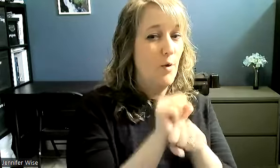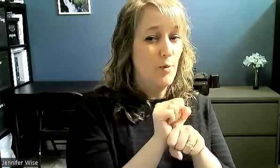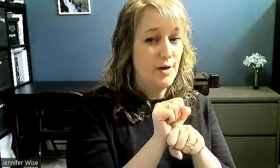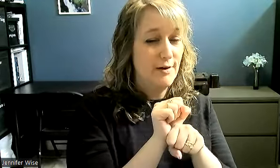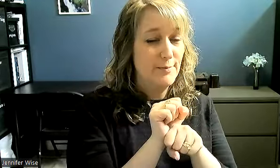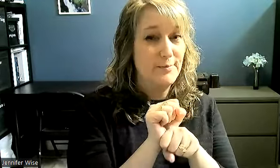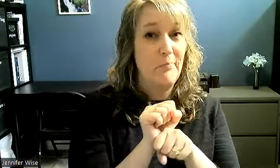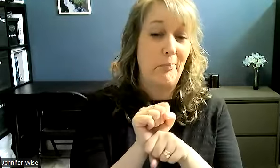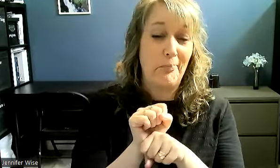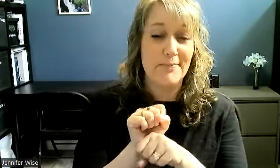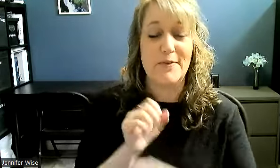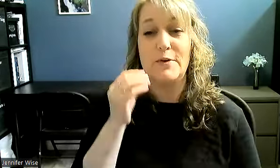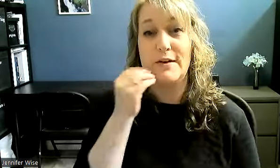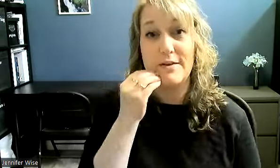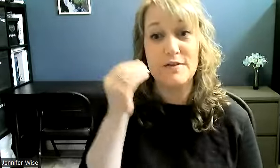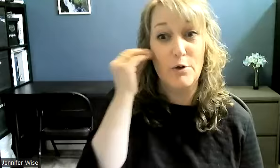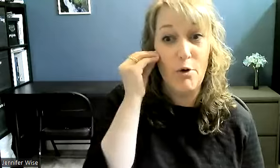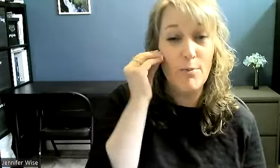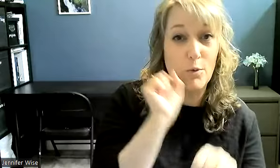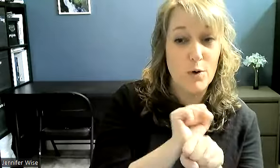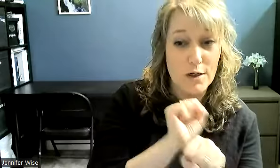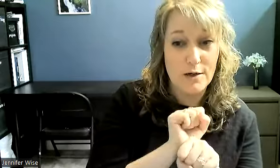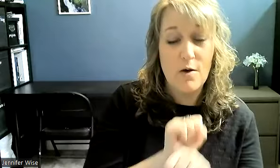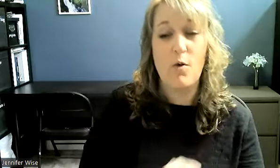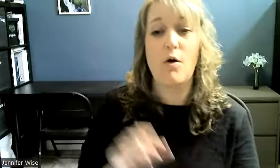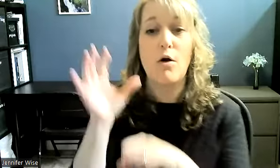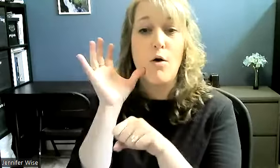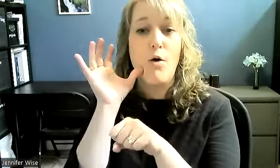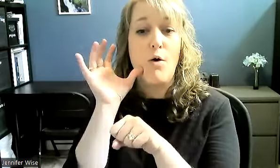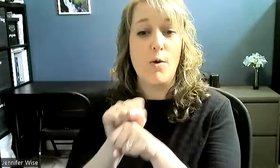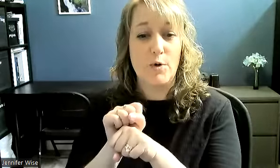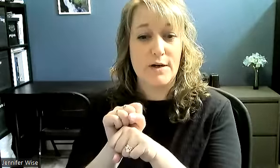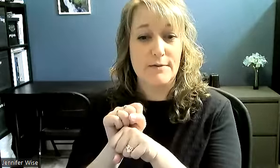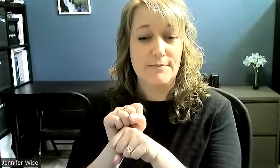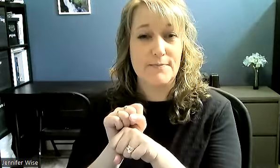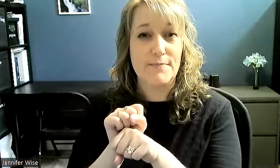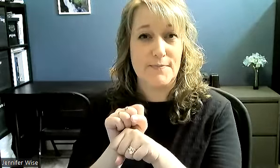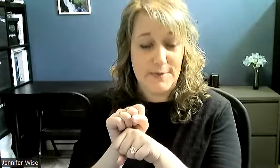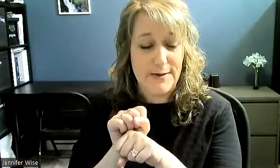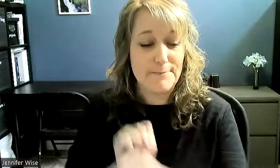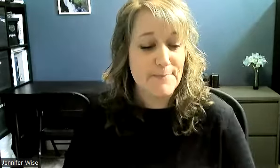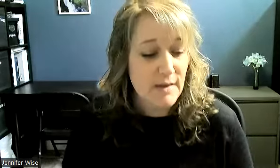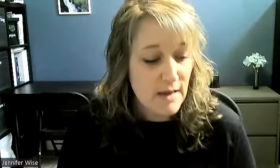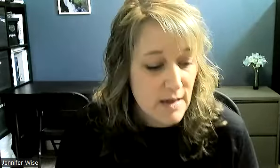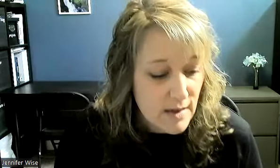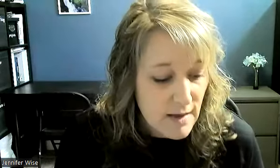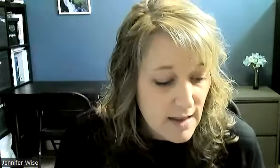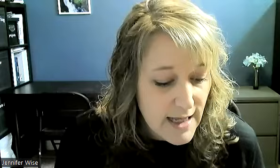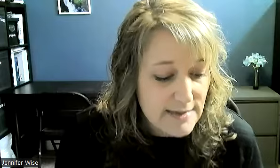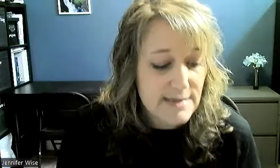Homework. So you can either sign home, work, or homework. Okay. The last